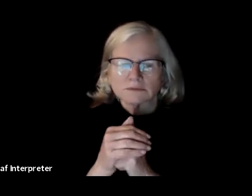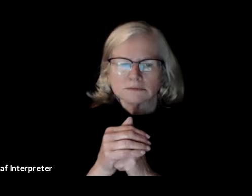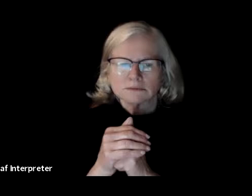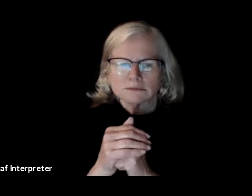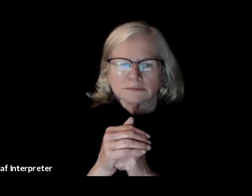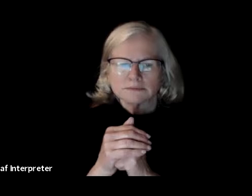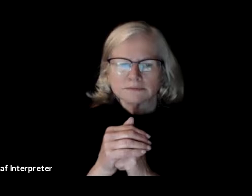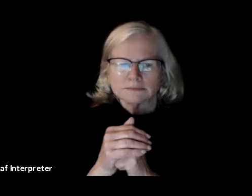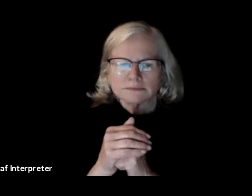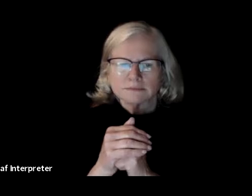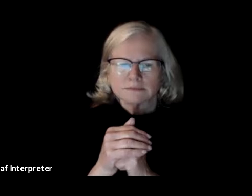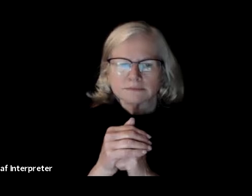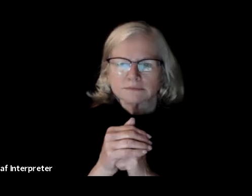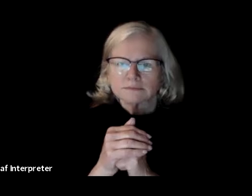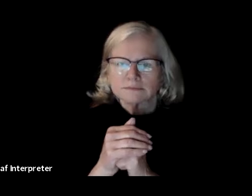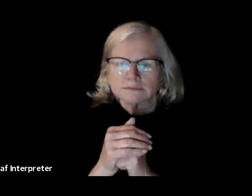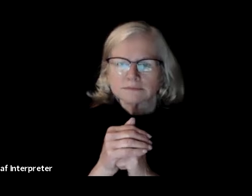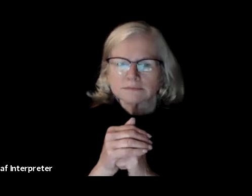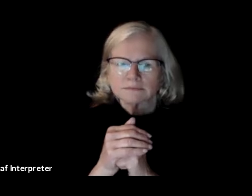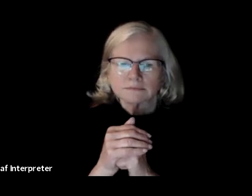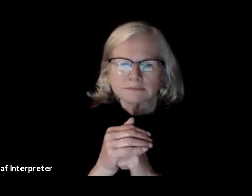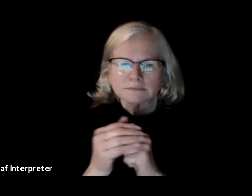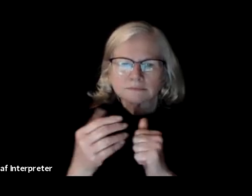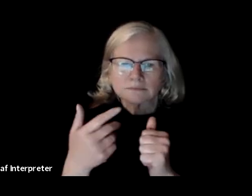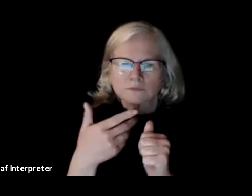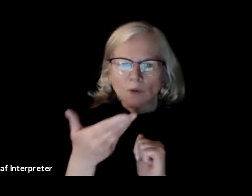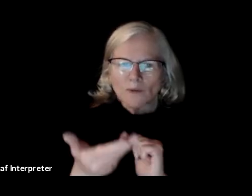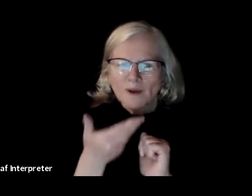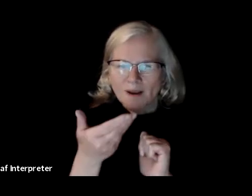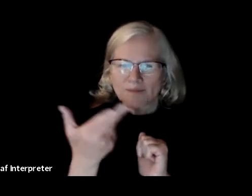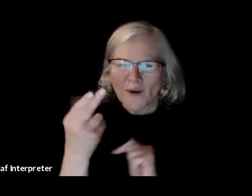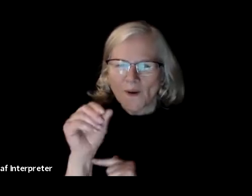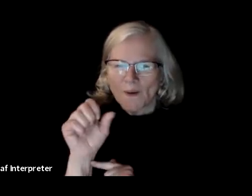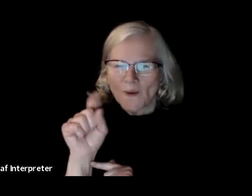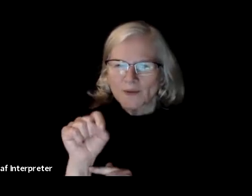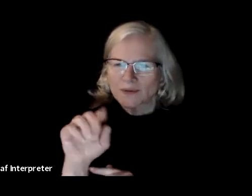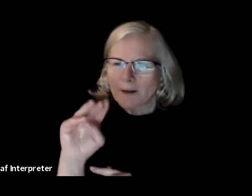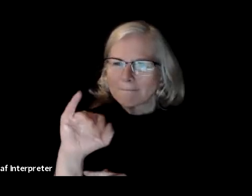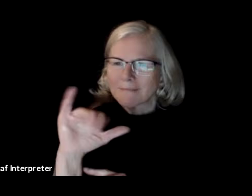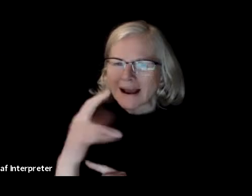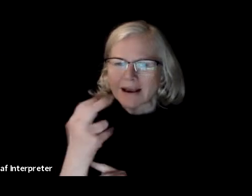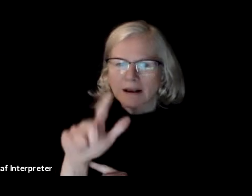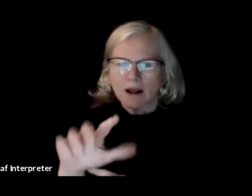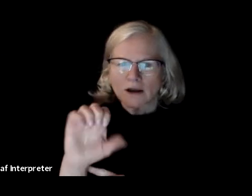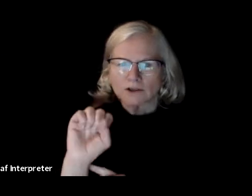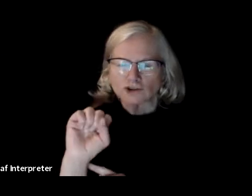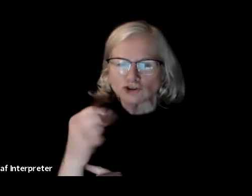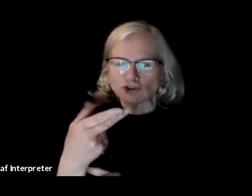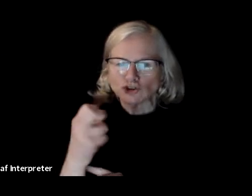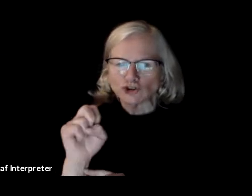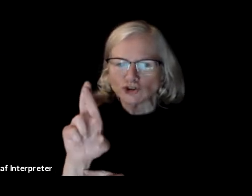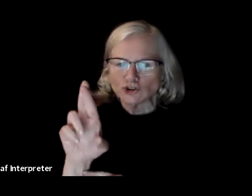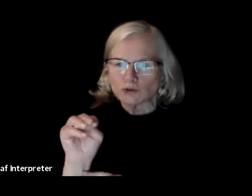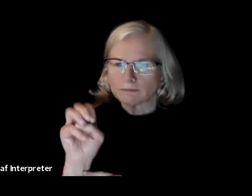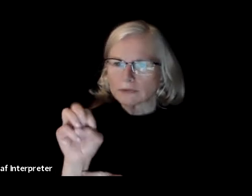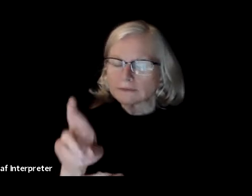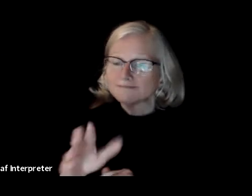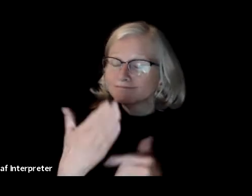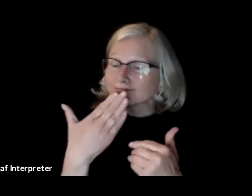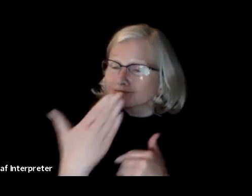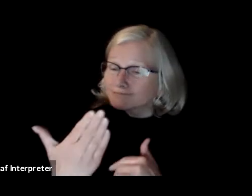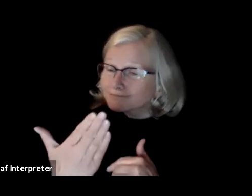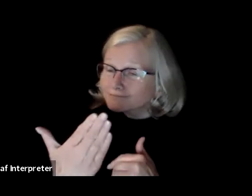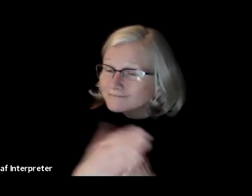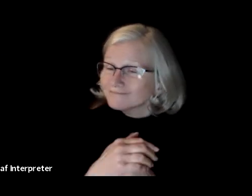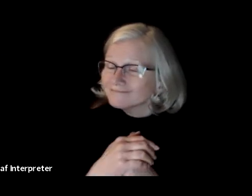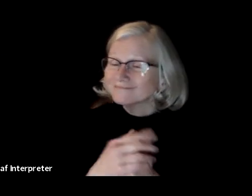your host for today, Mr. Michael Schomer. Sir, the floor is yours. Thank you for joining us for the COVID-19 media